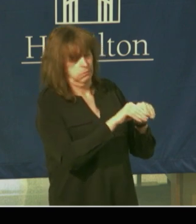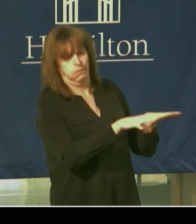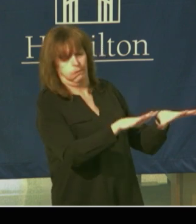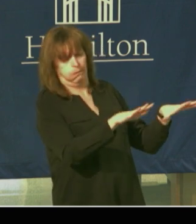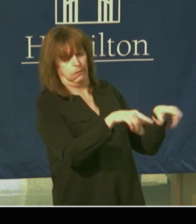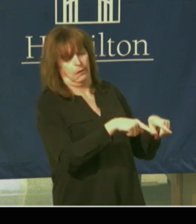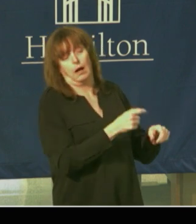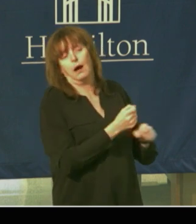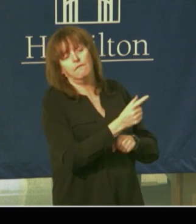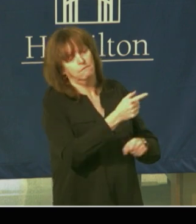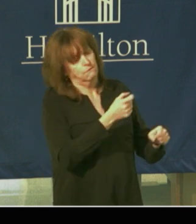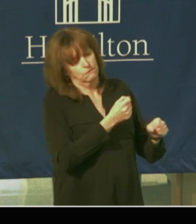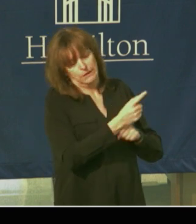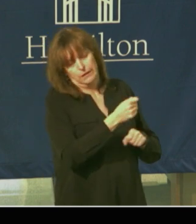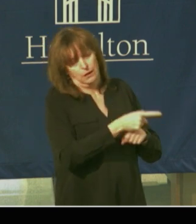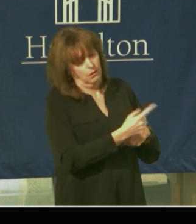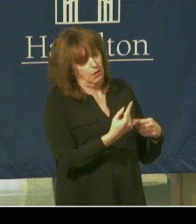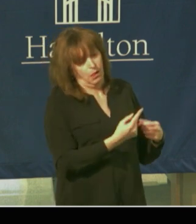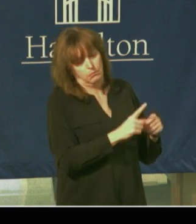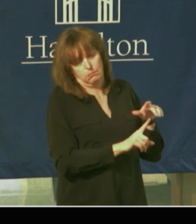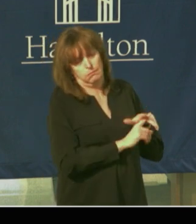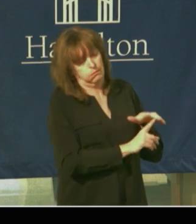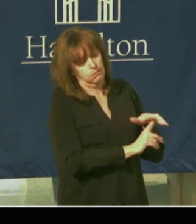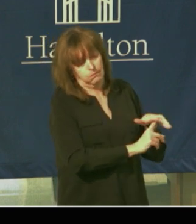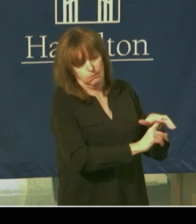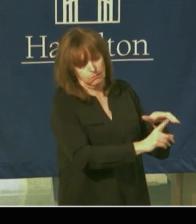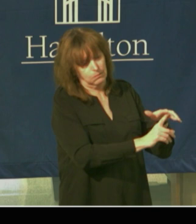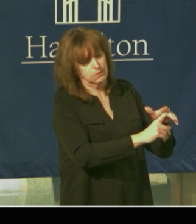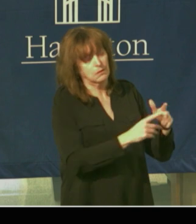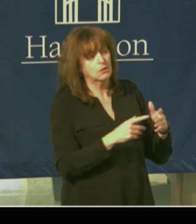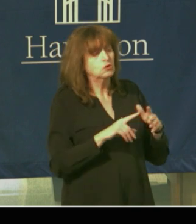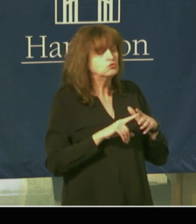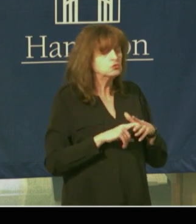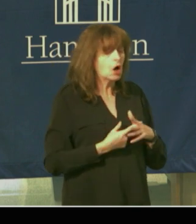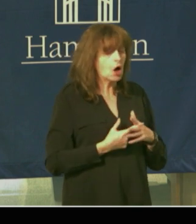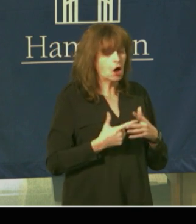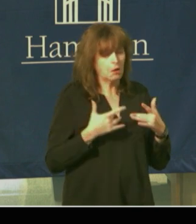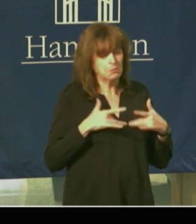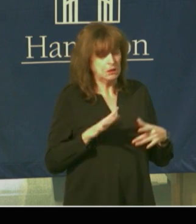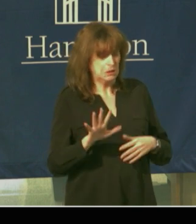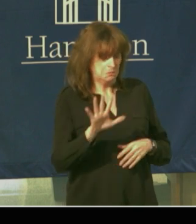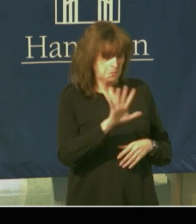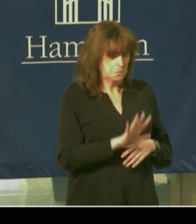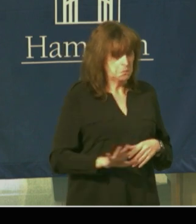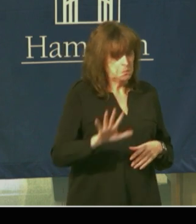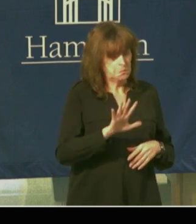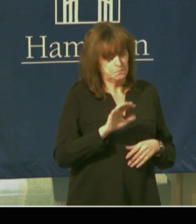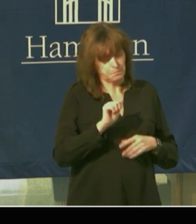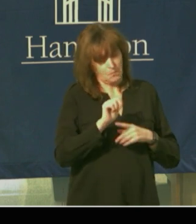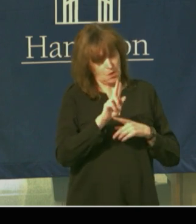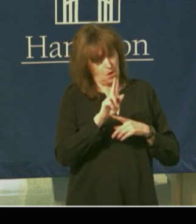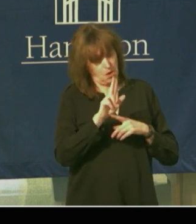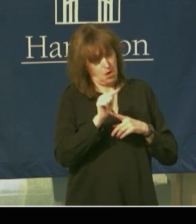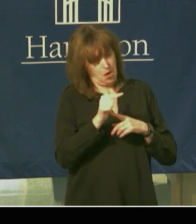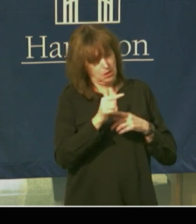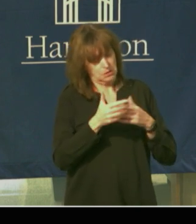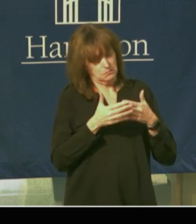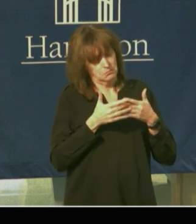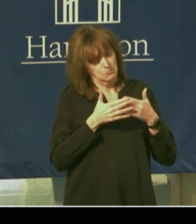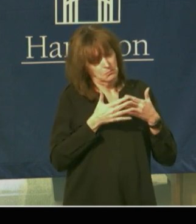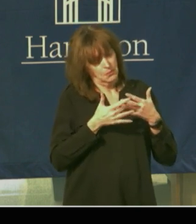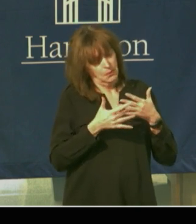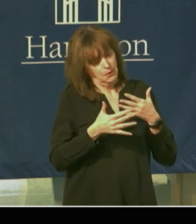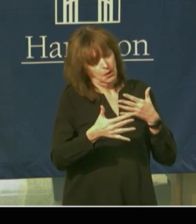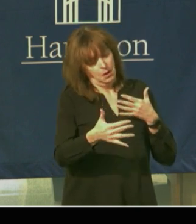the community, starts no earlier than the end of August and runs through till the springtime, and